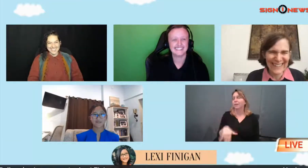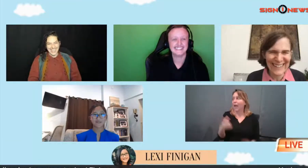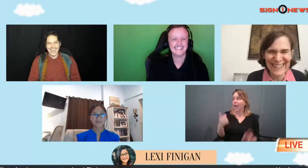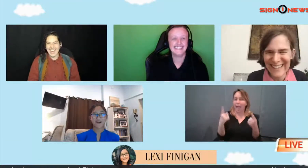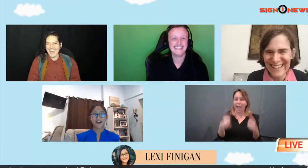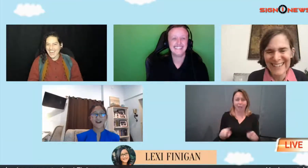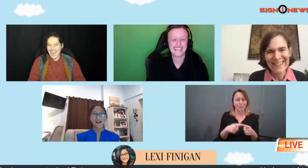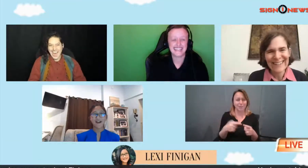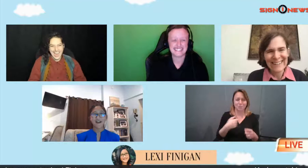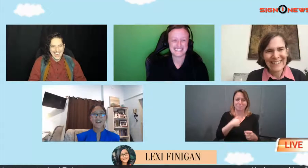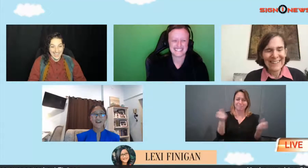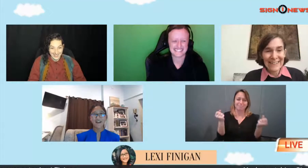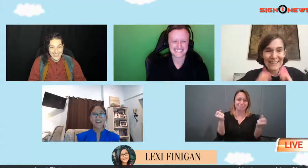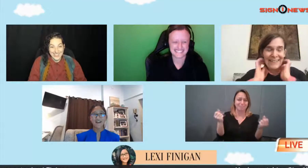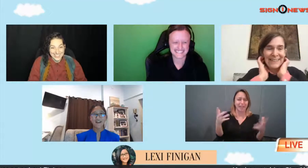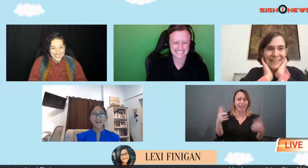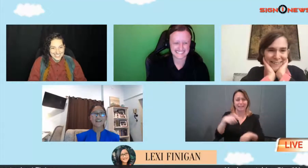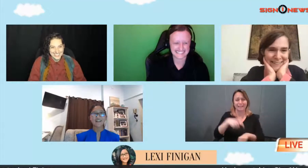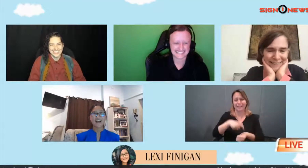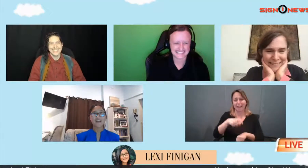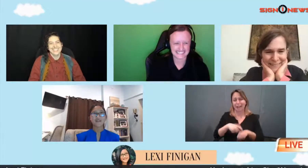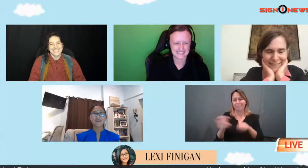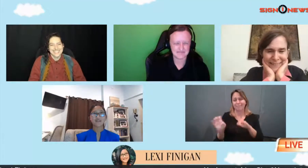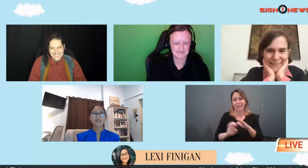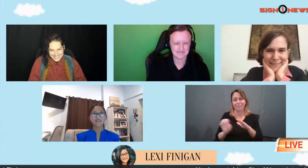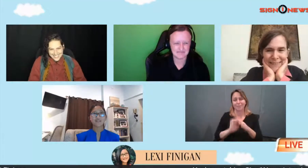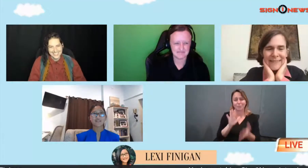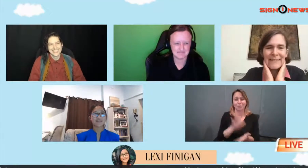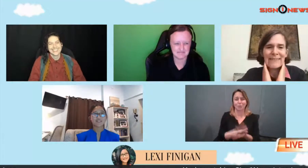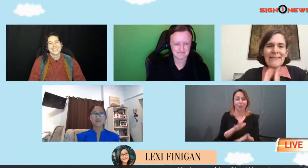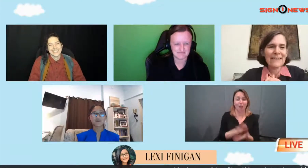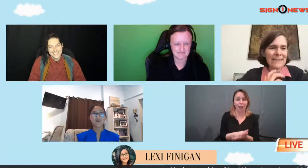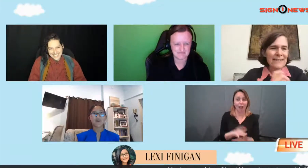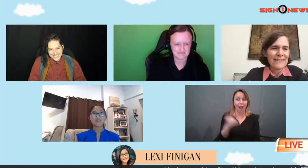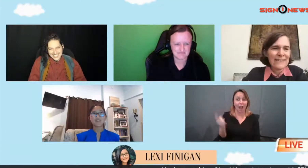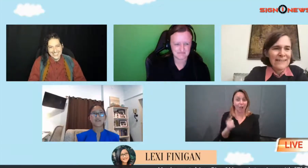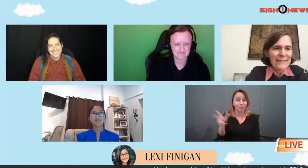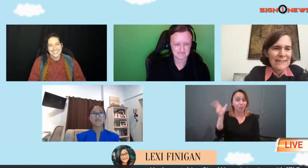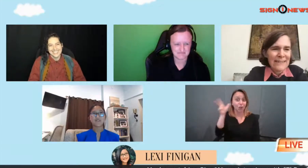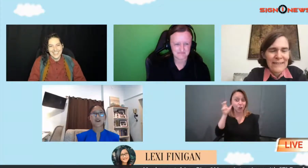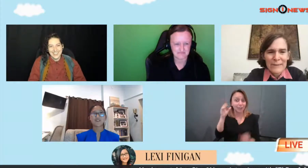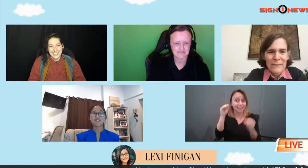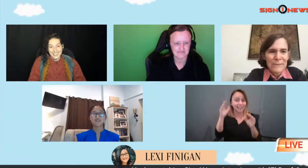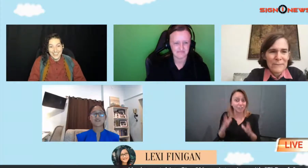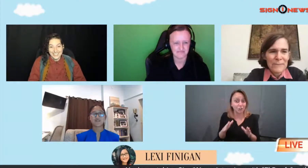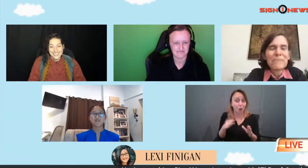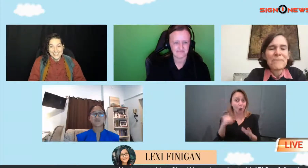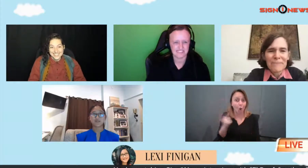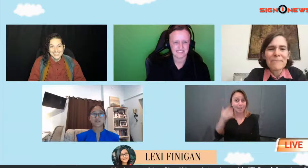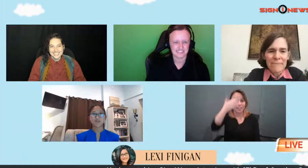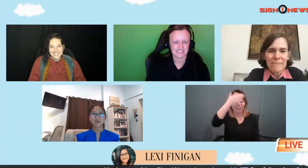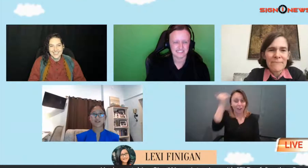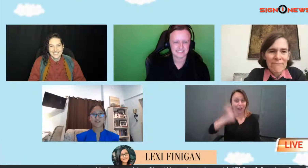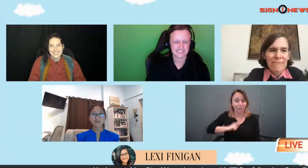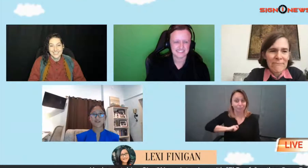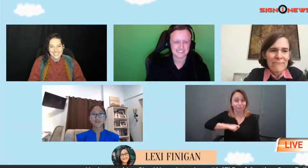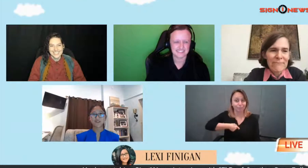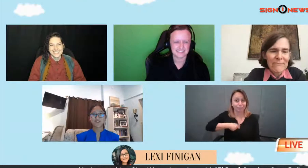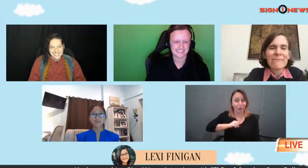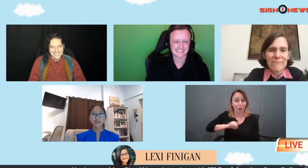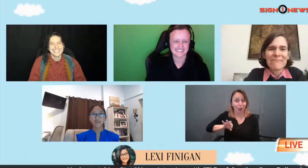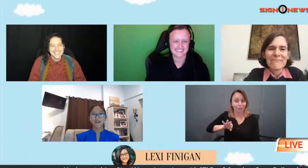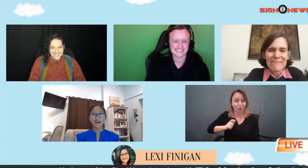elementary school. Yes. And I always heard the teacher always forgot to mute the